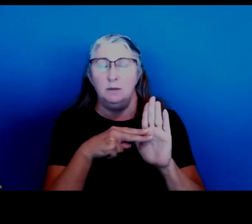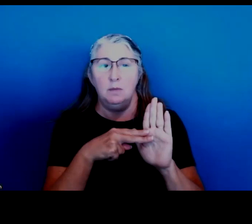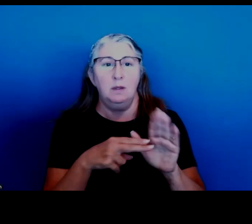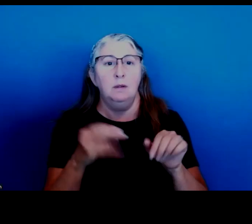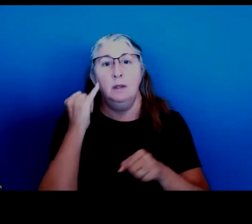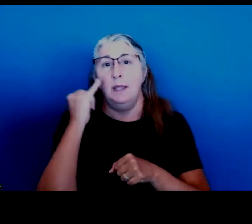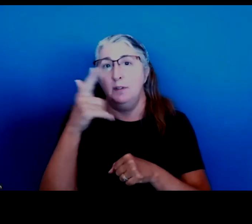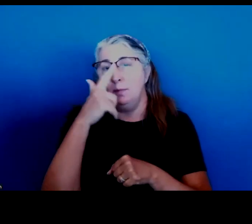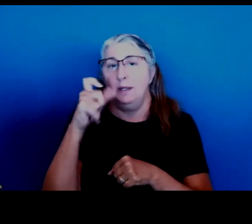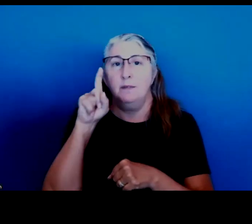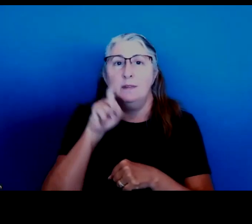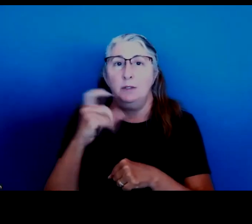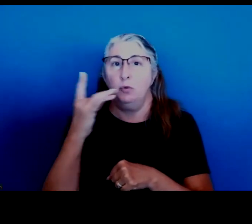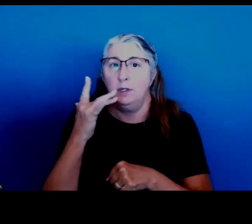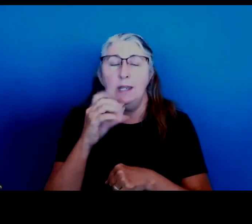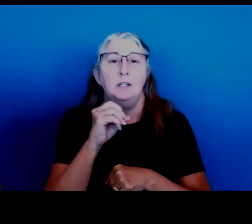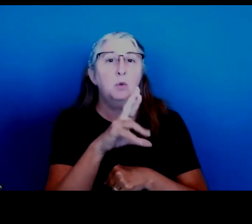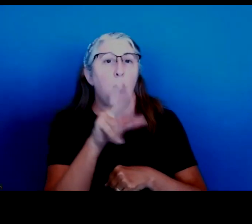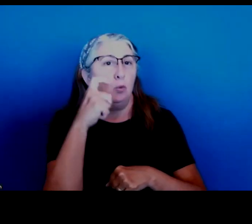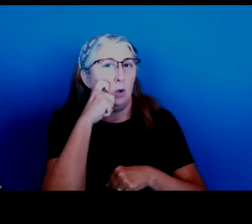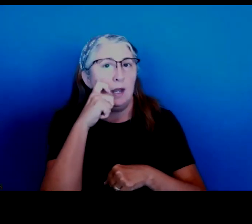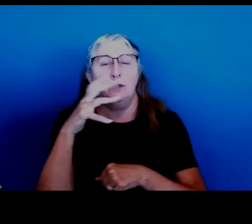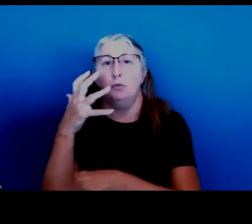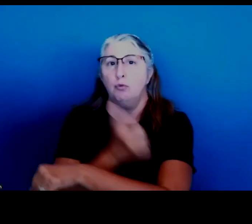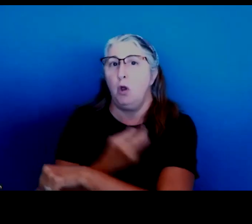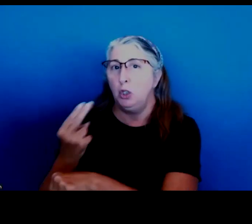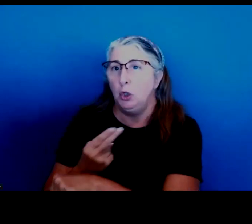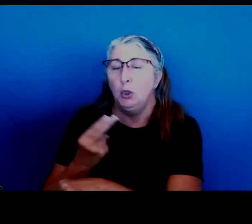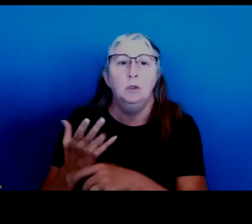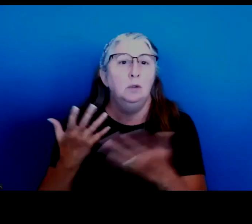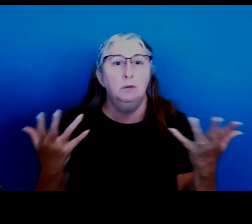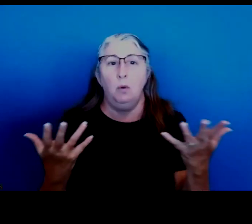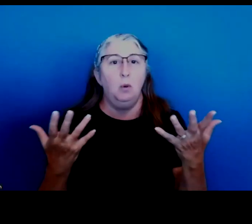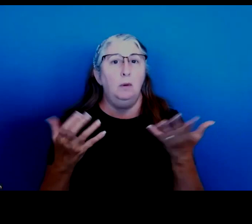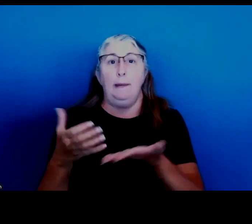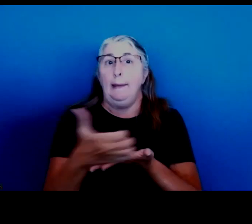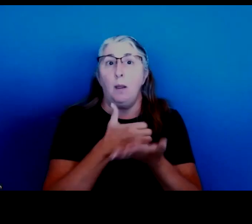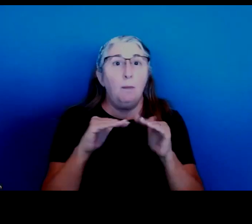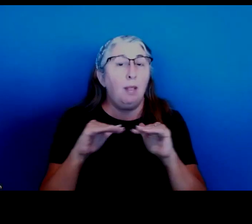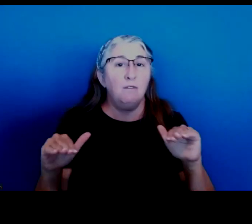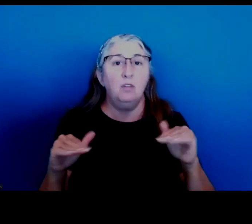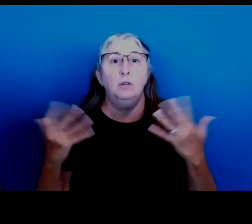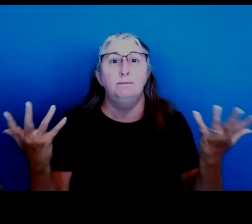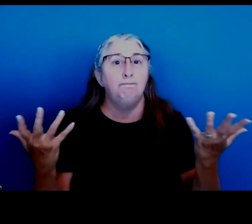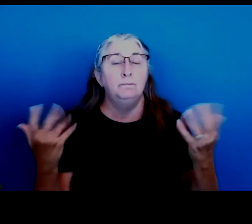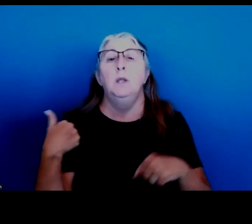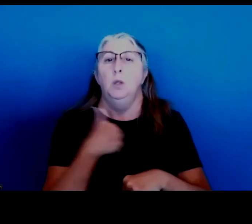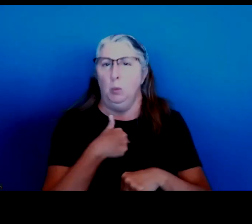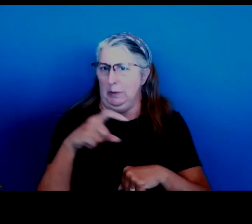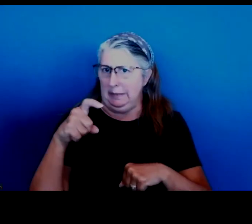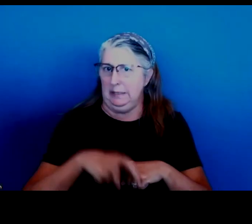on sexual orientation or on race or on drug use or on income levels. We need